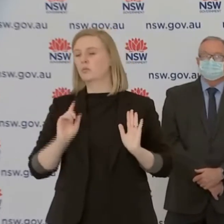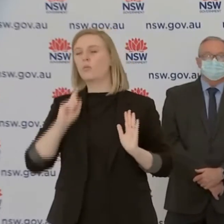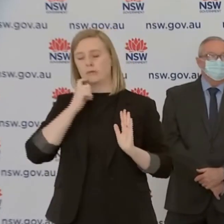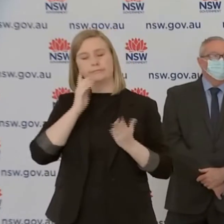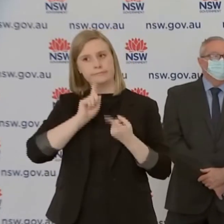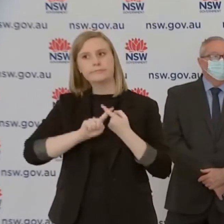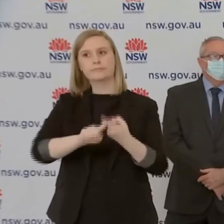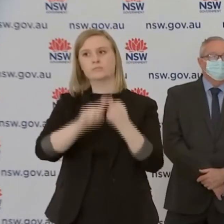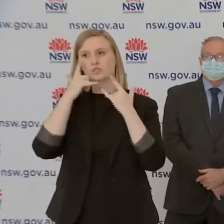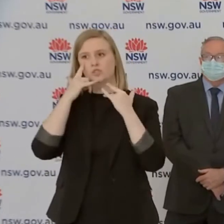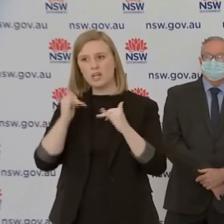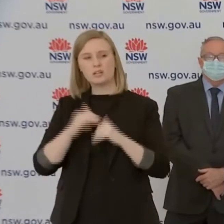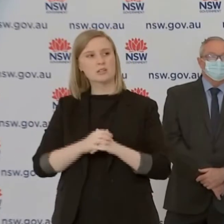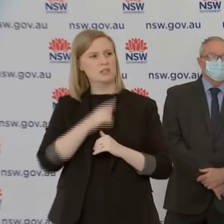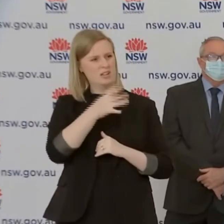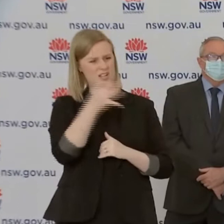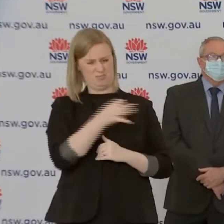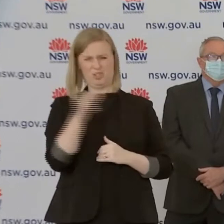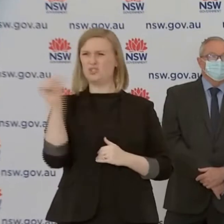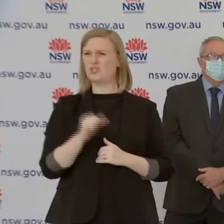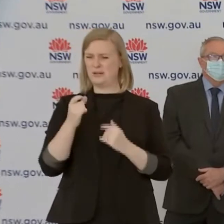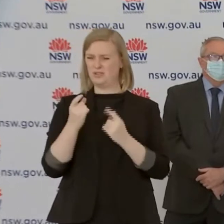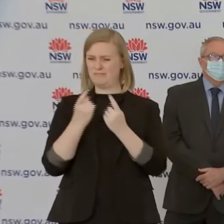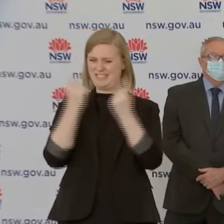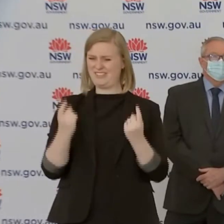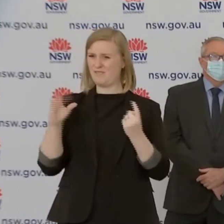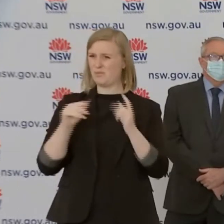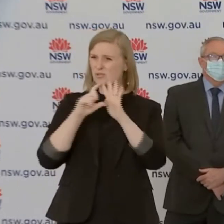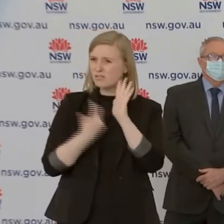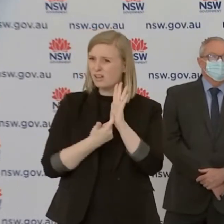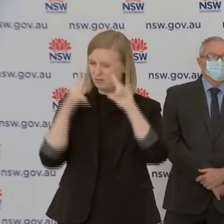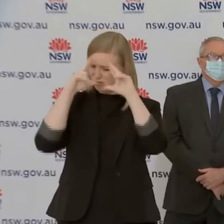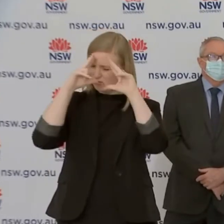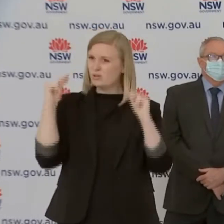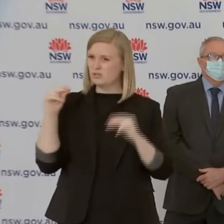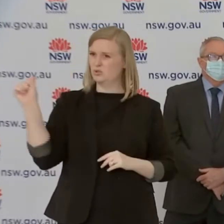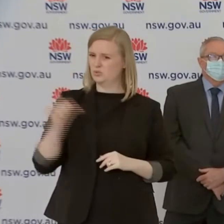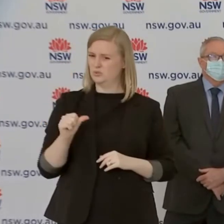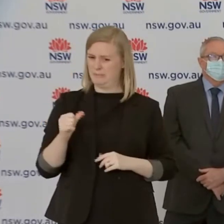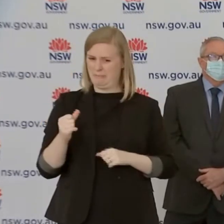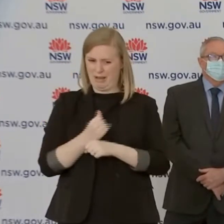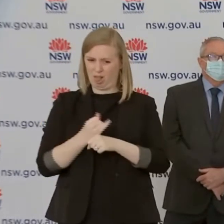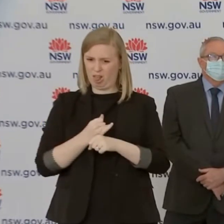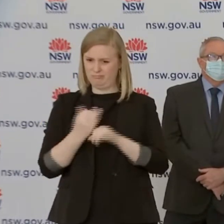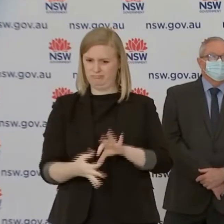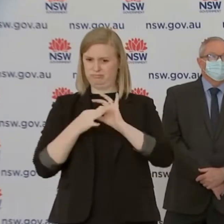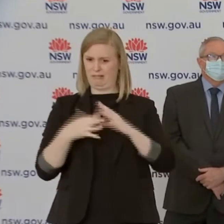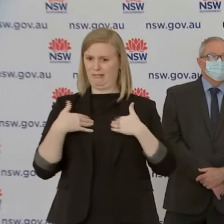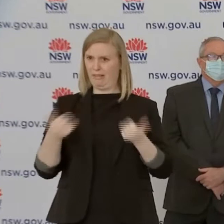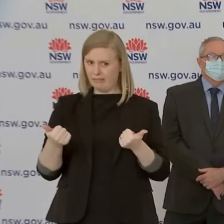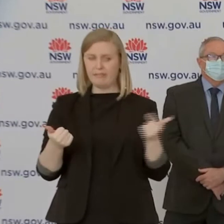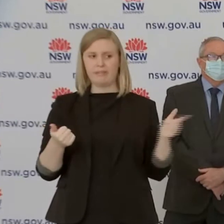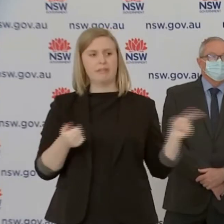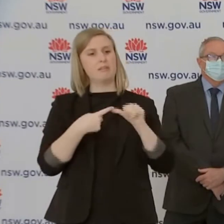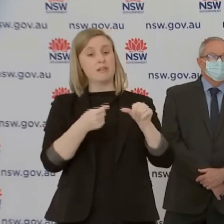medical certificate from a doctor or a nurse at least as proof? If a person had a medical